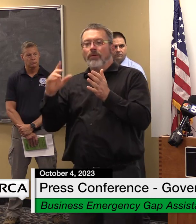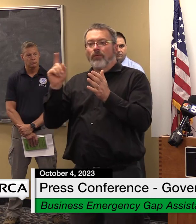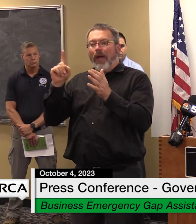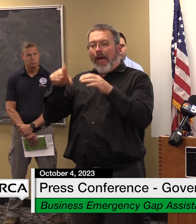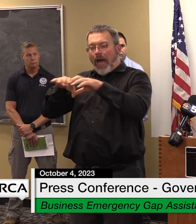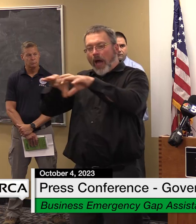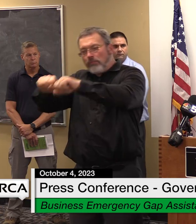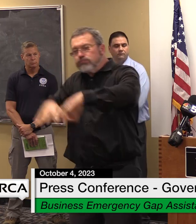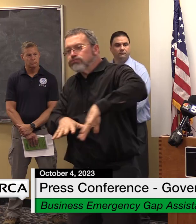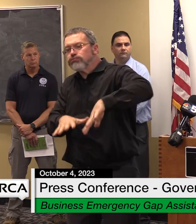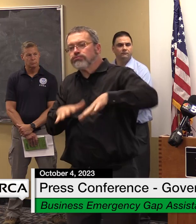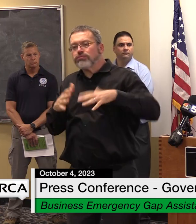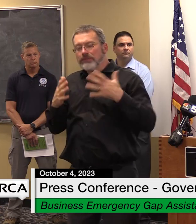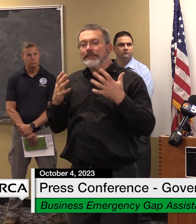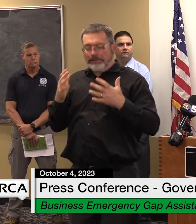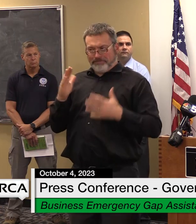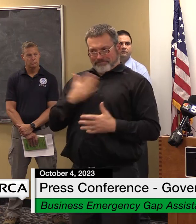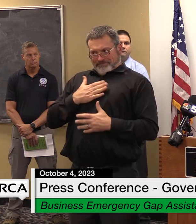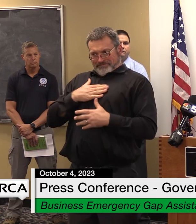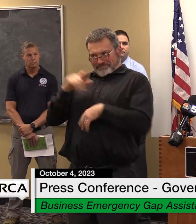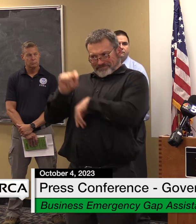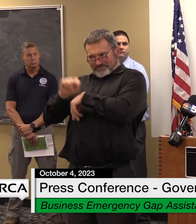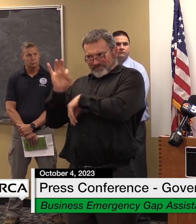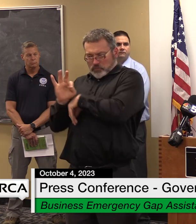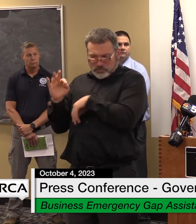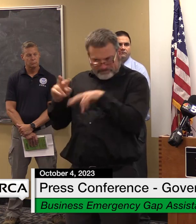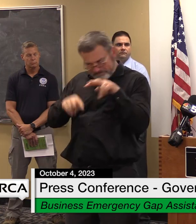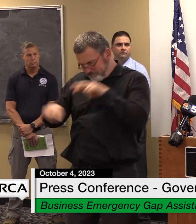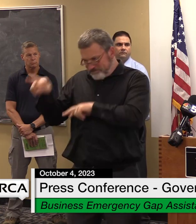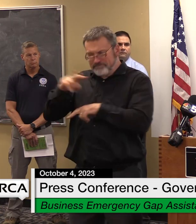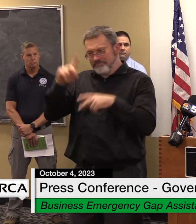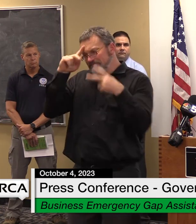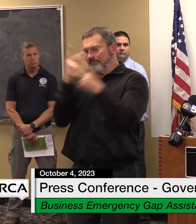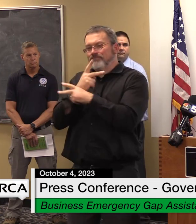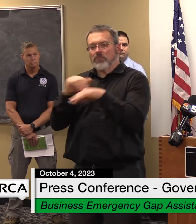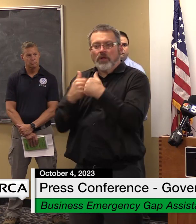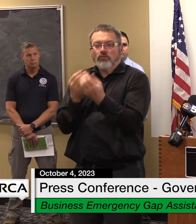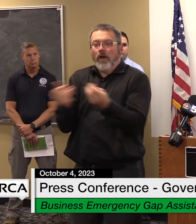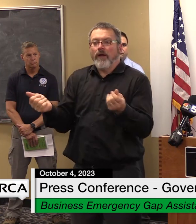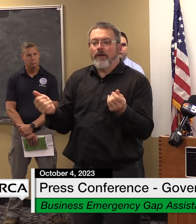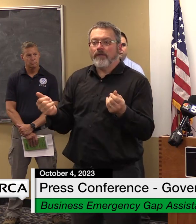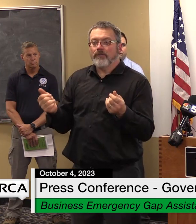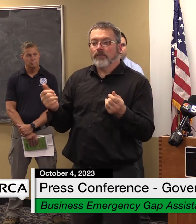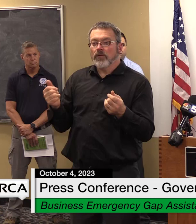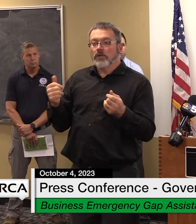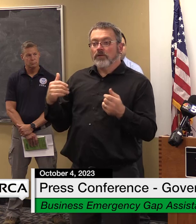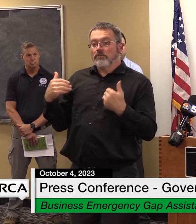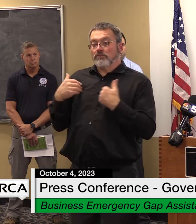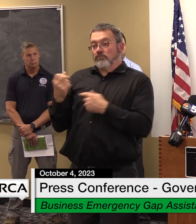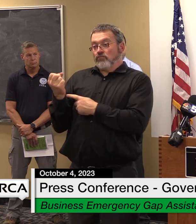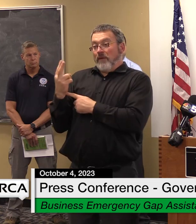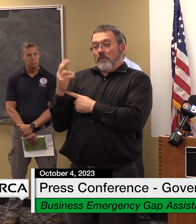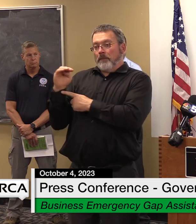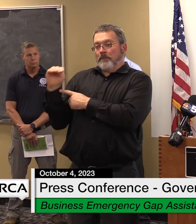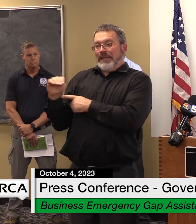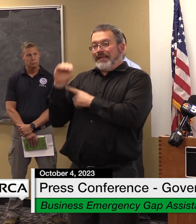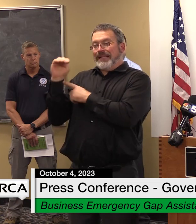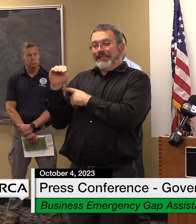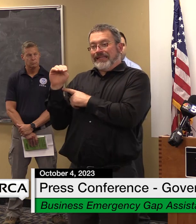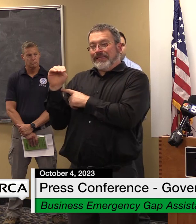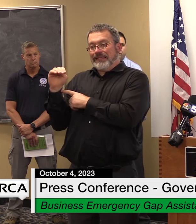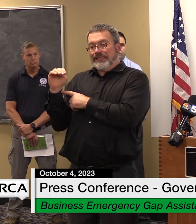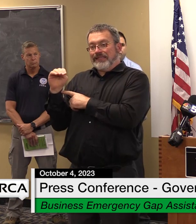working on the creative solutions that we need. To date, we've moved 12,010,000 pounds of flood-related